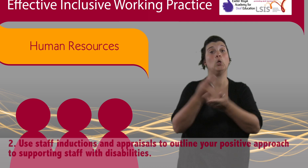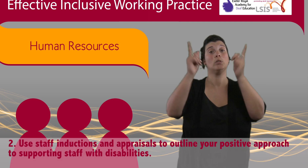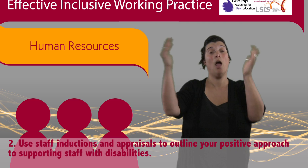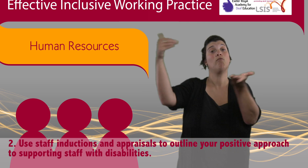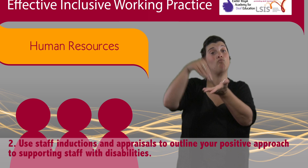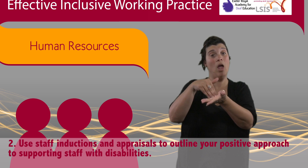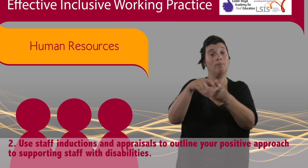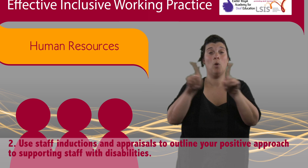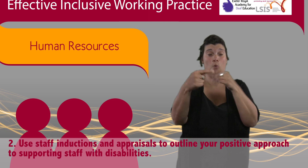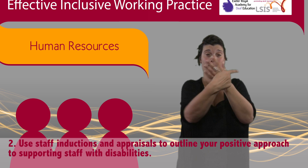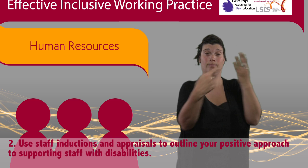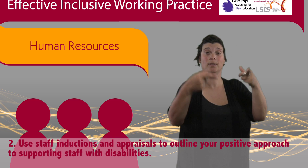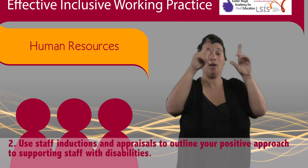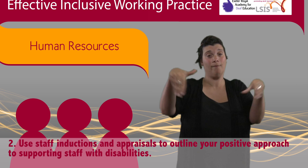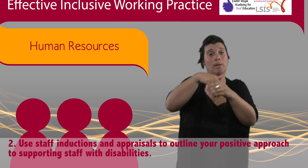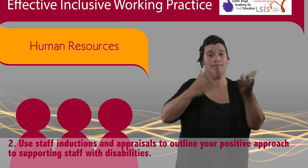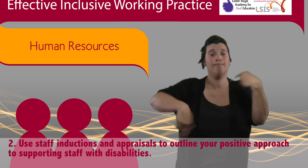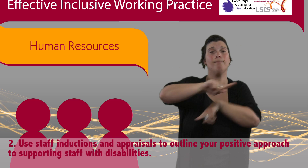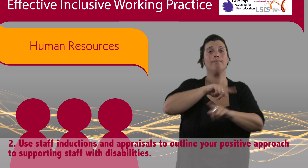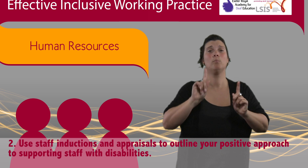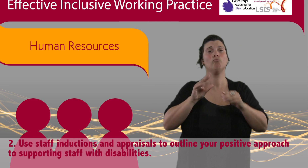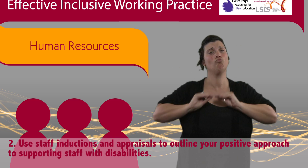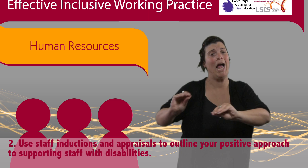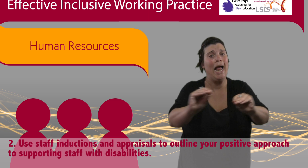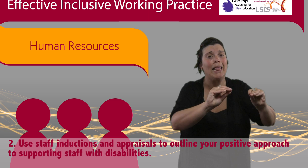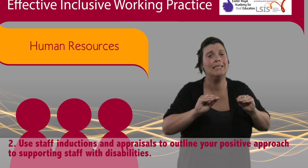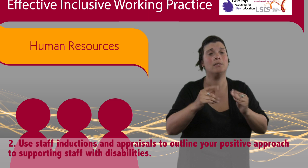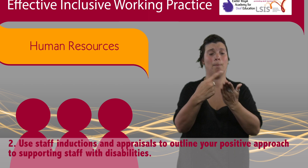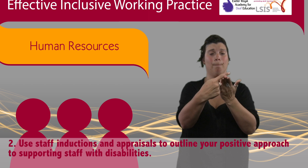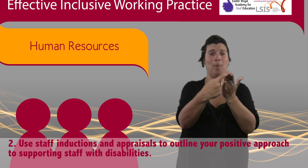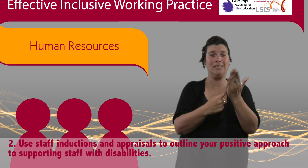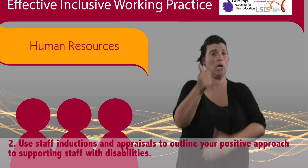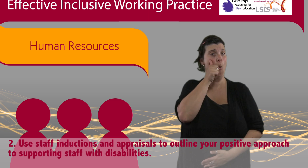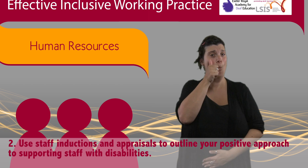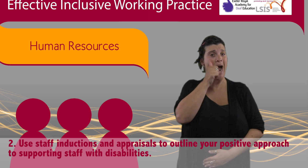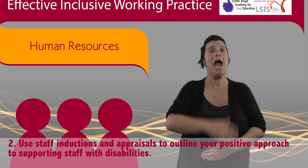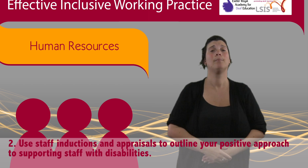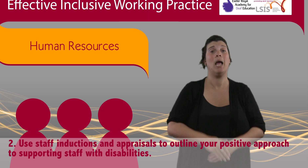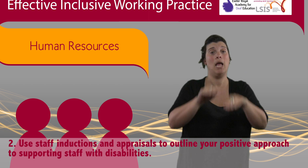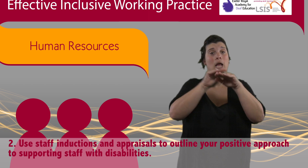Use staff inductions and appraisals to outline your positive approach to supporting staff with